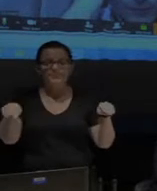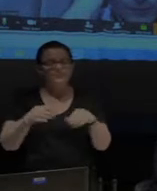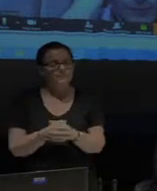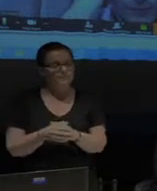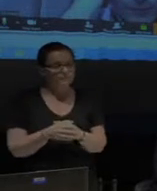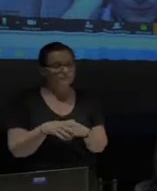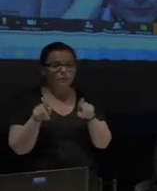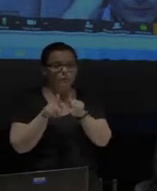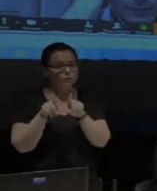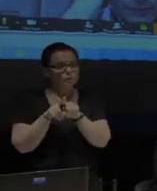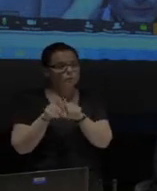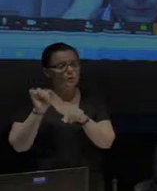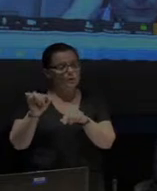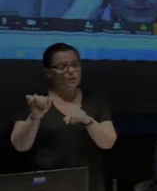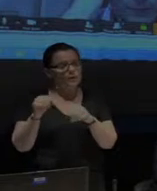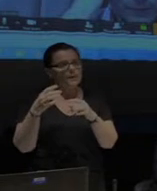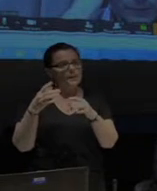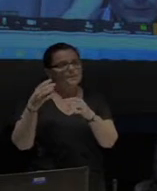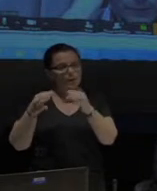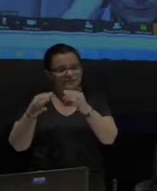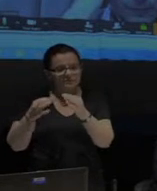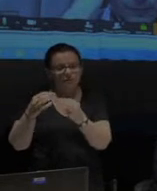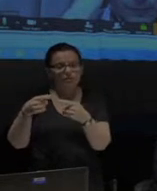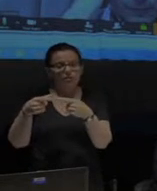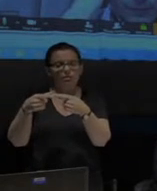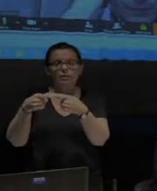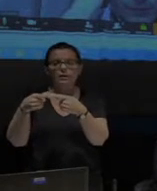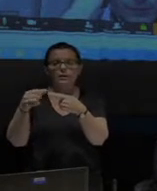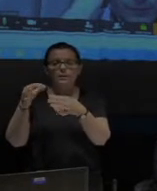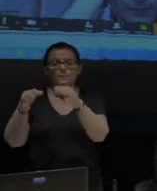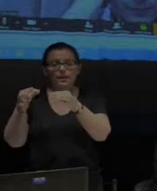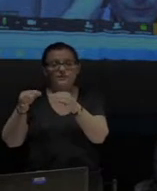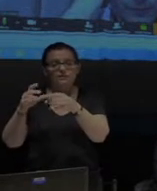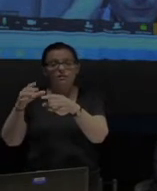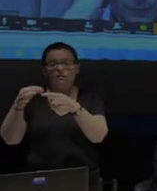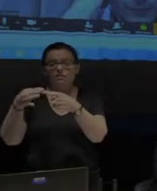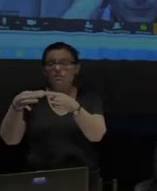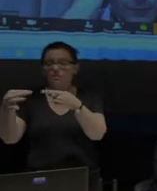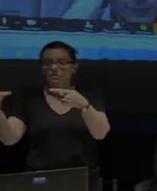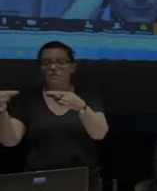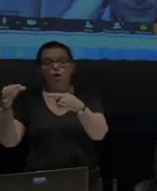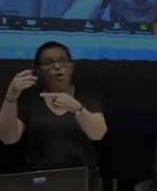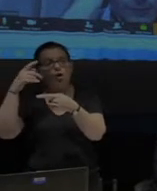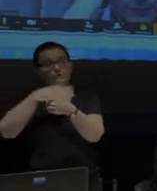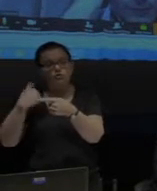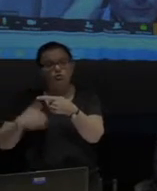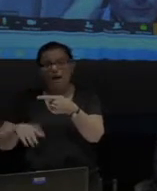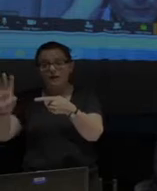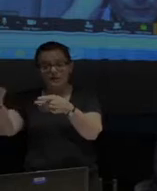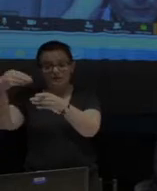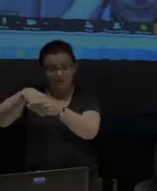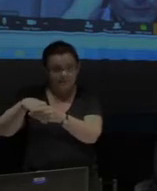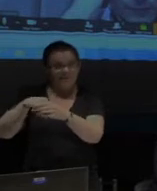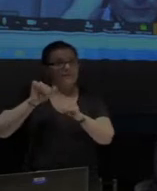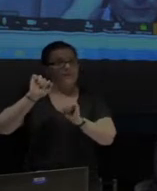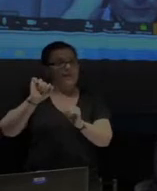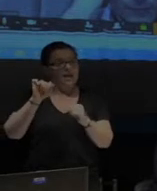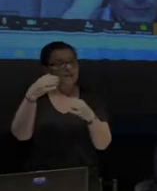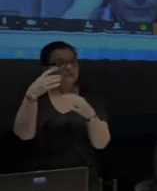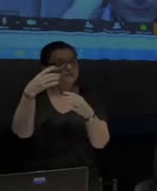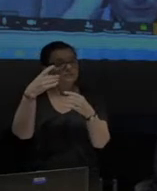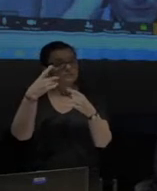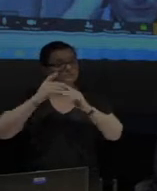component to Chinese university education to be included in the qualification, which was one suggestion. I felt my board might have had a heart attack